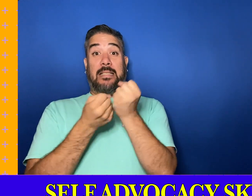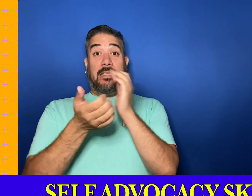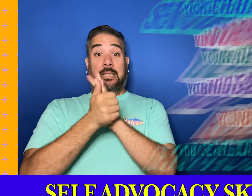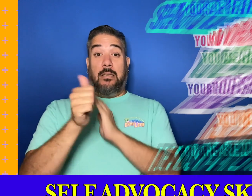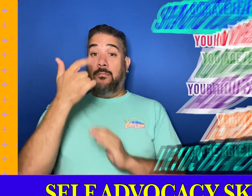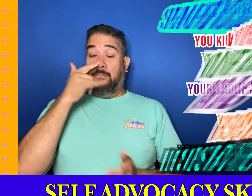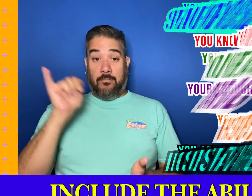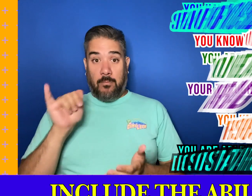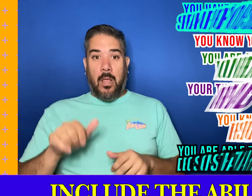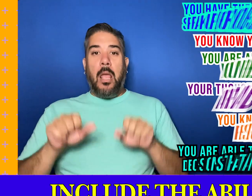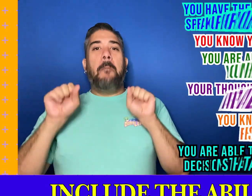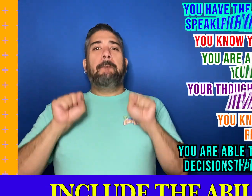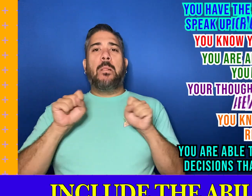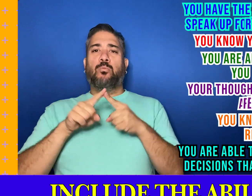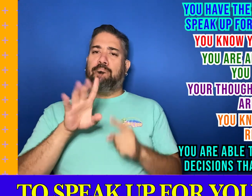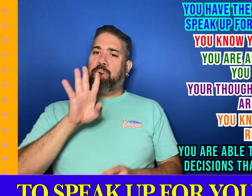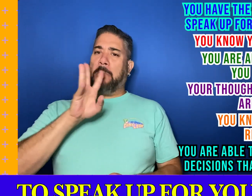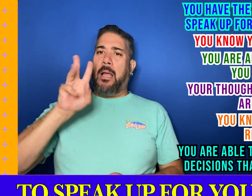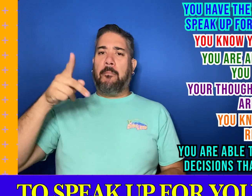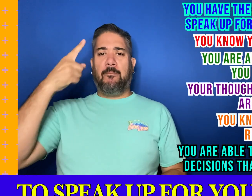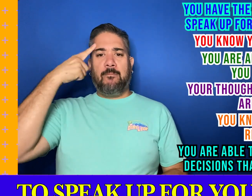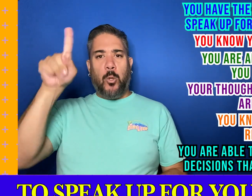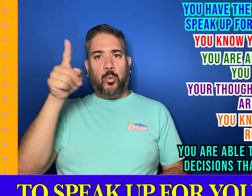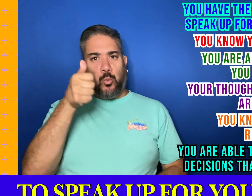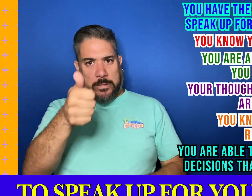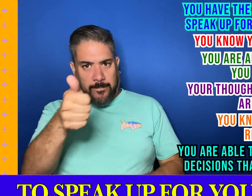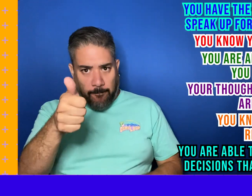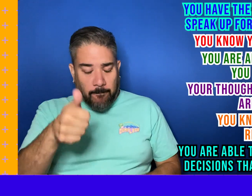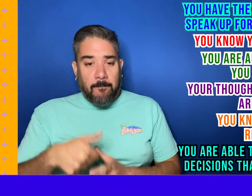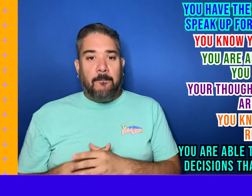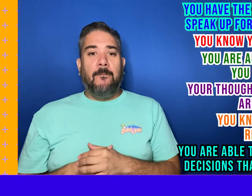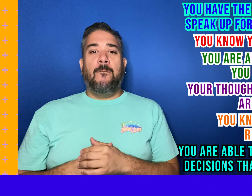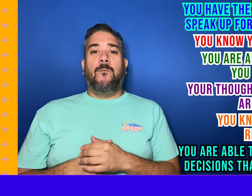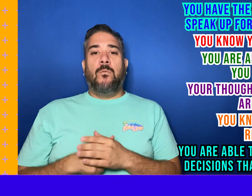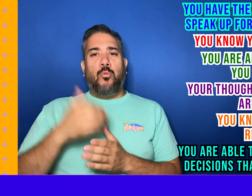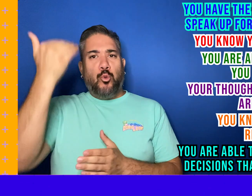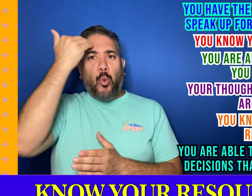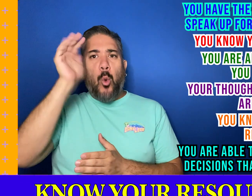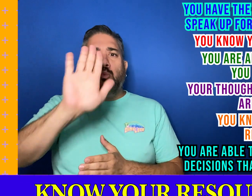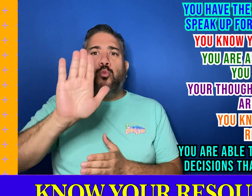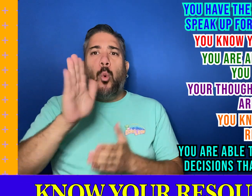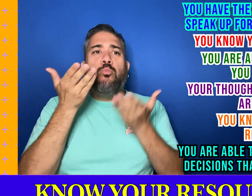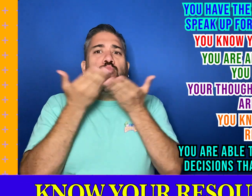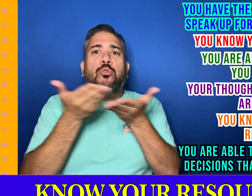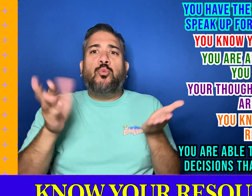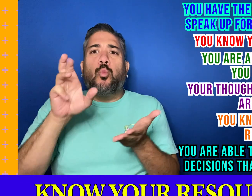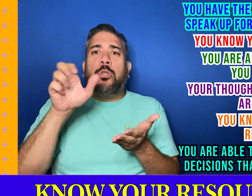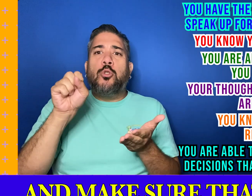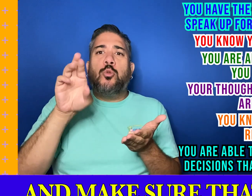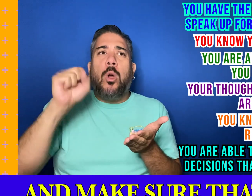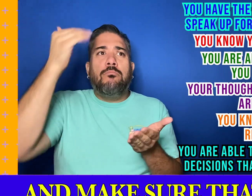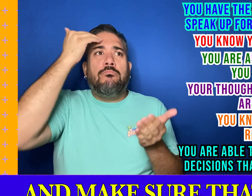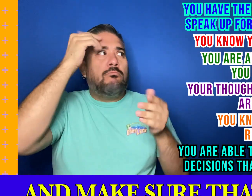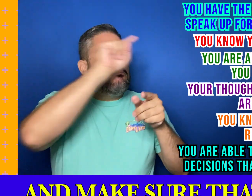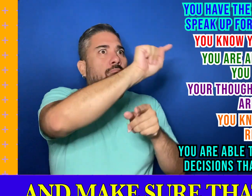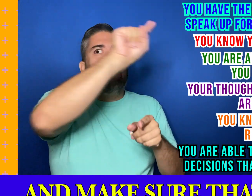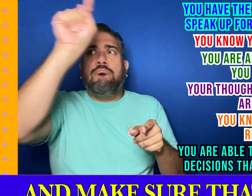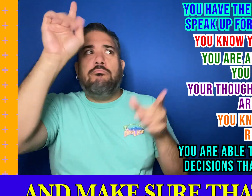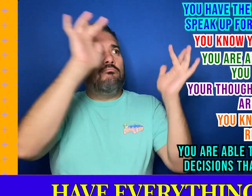Self-advocacy skills include the ability to speak up for yourself. Know your resources and make sure that you have